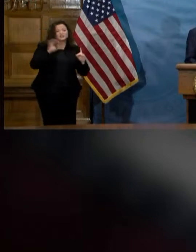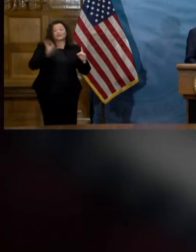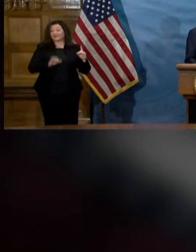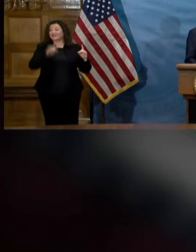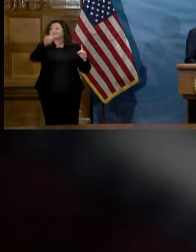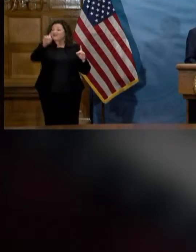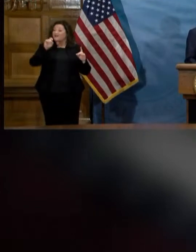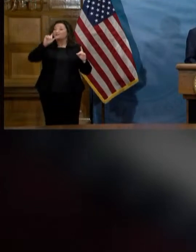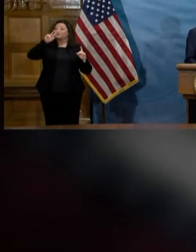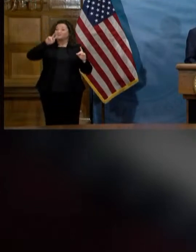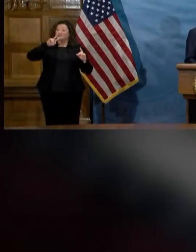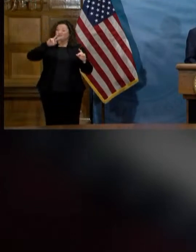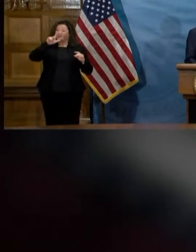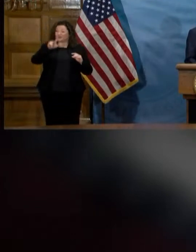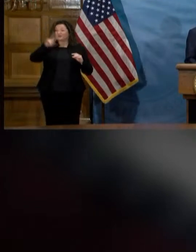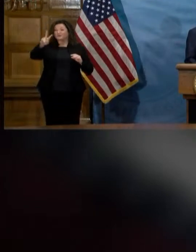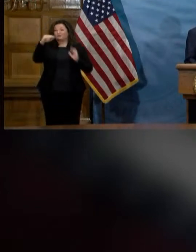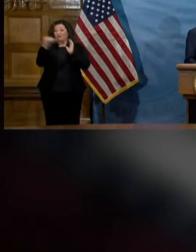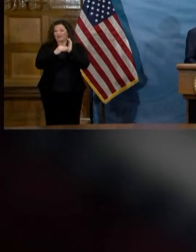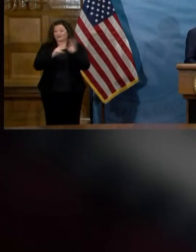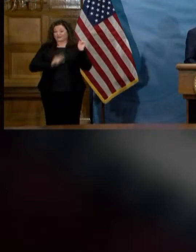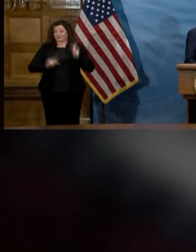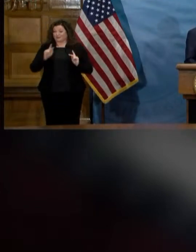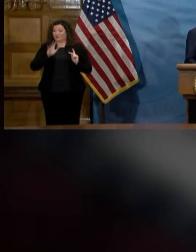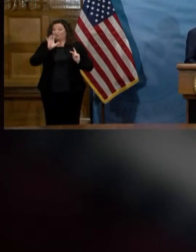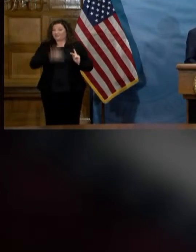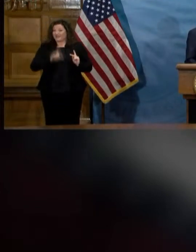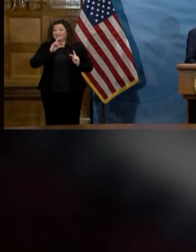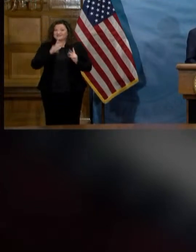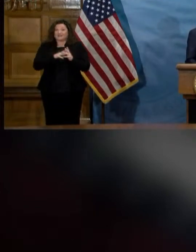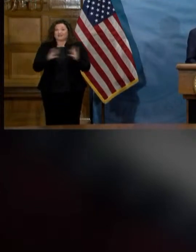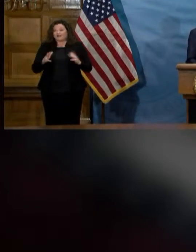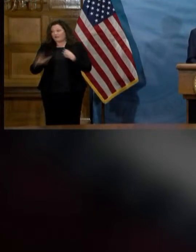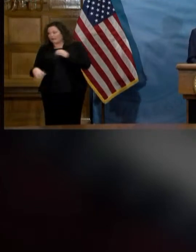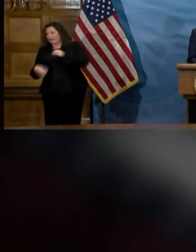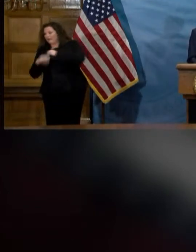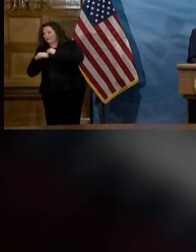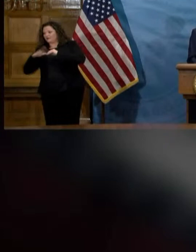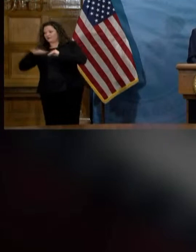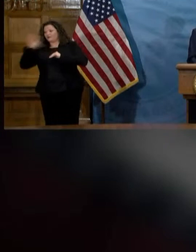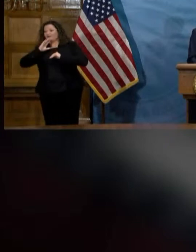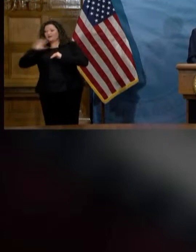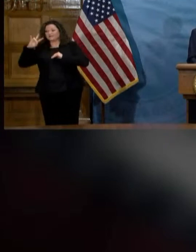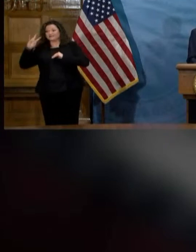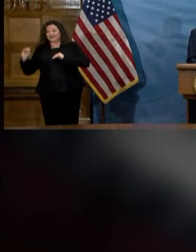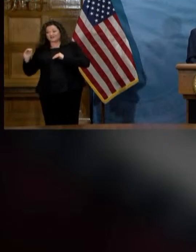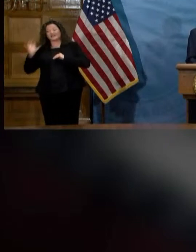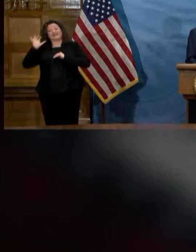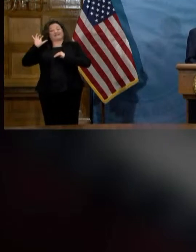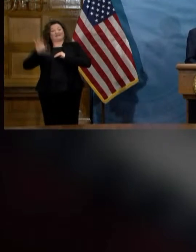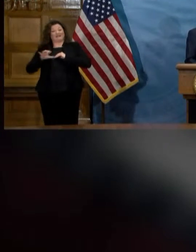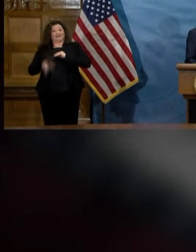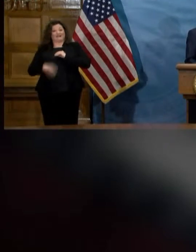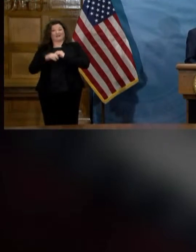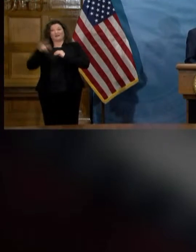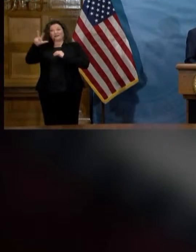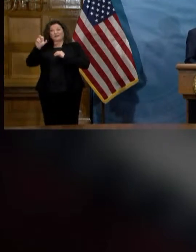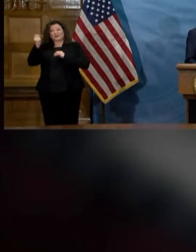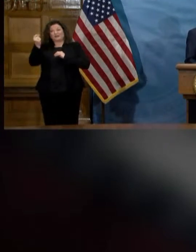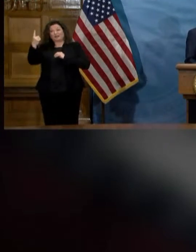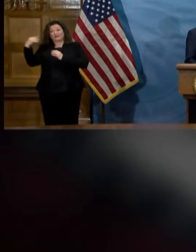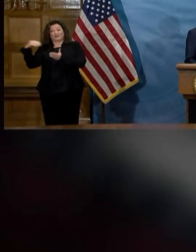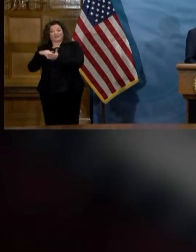for our local pharmacies to handle. If they're 70 and plus, that's another 311,000. So we're looking